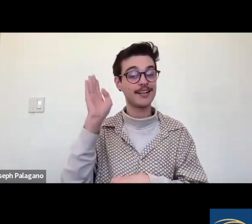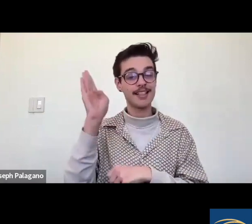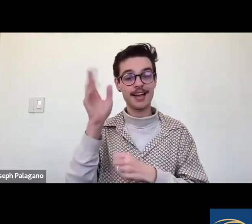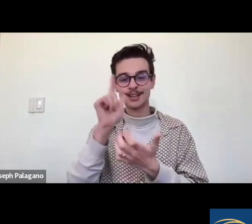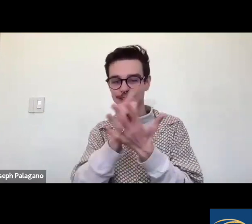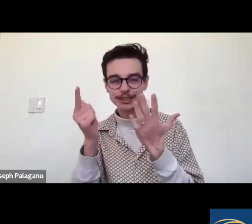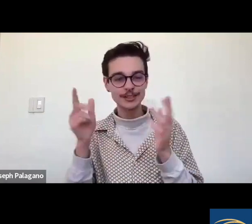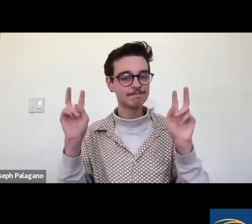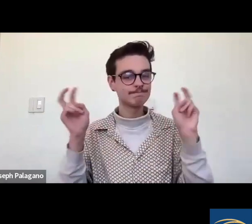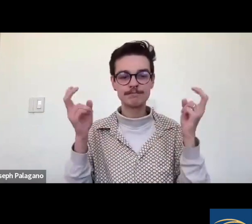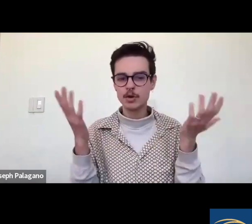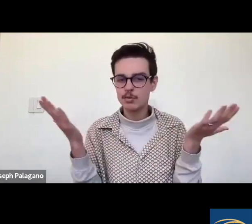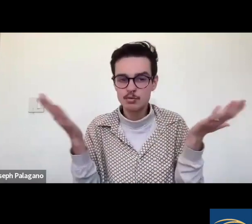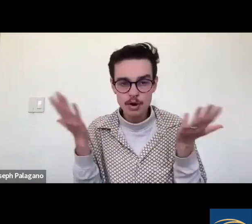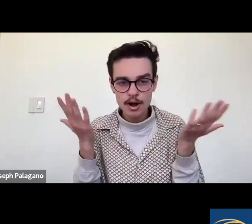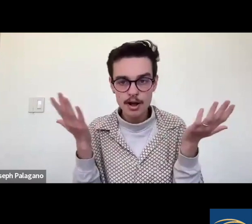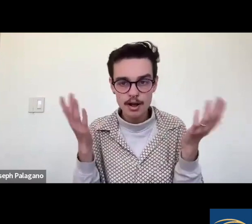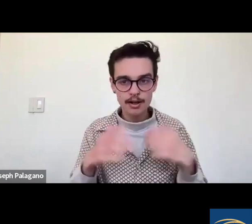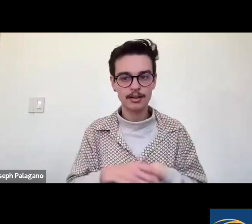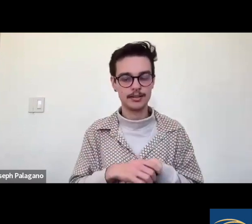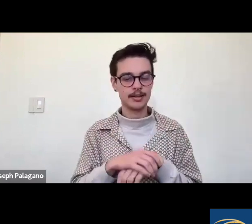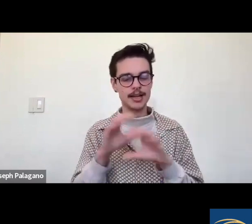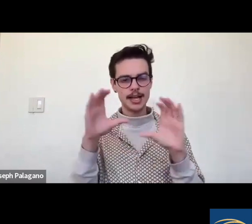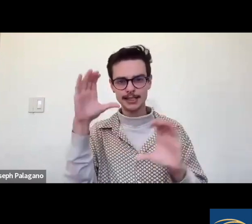This year's distinguished lecture theme